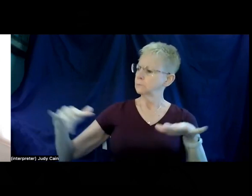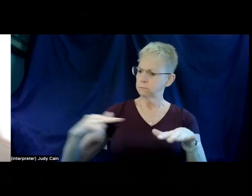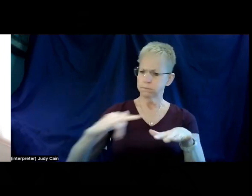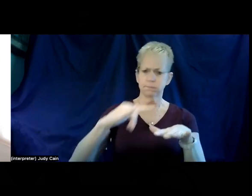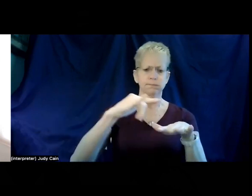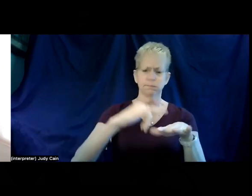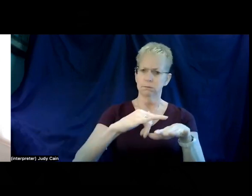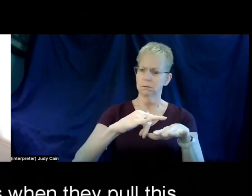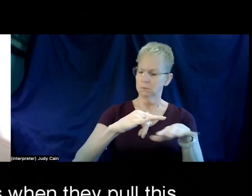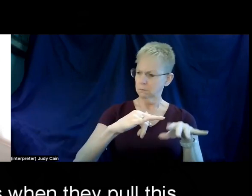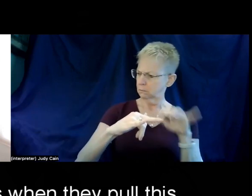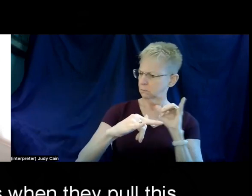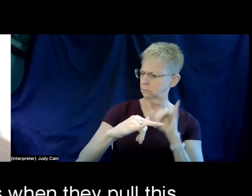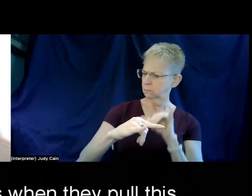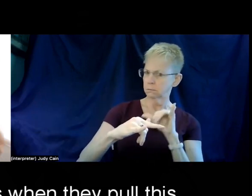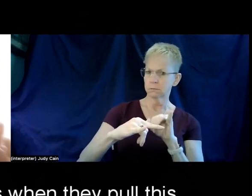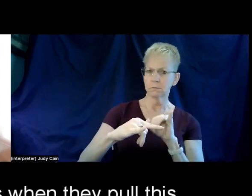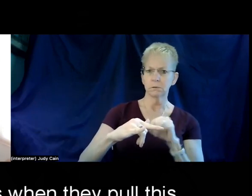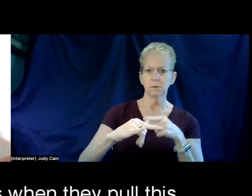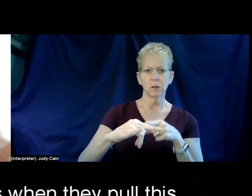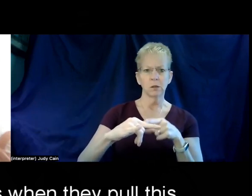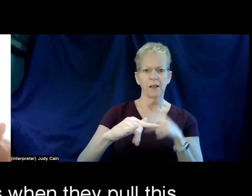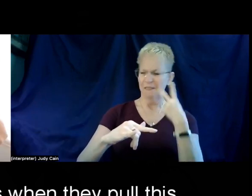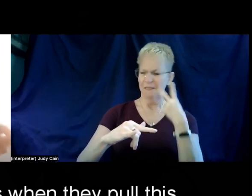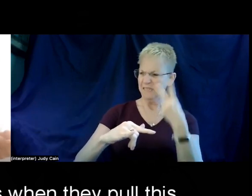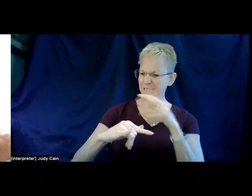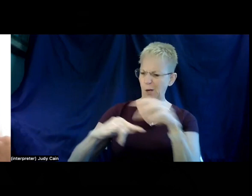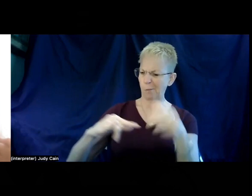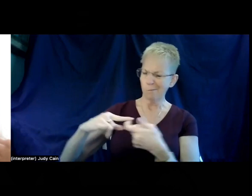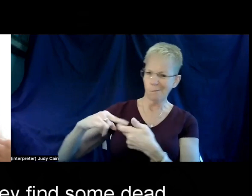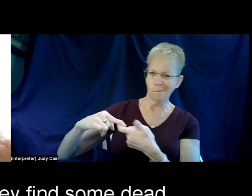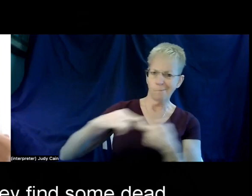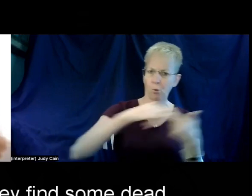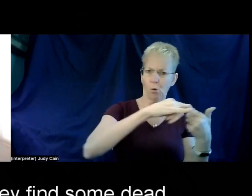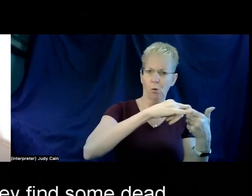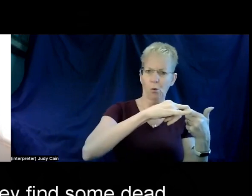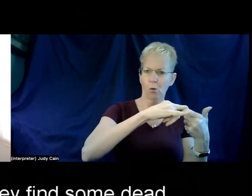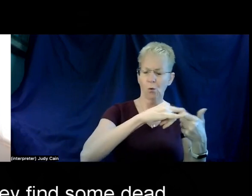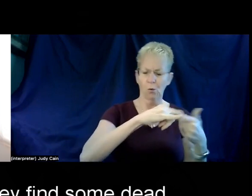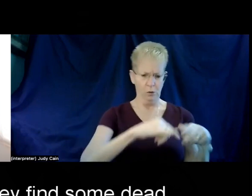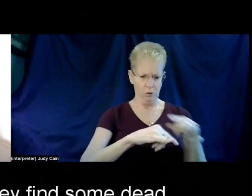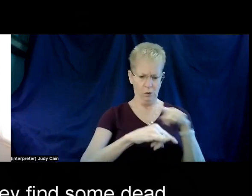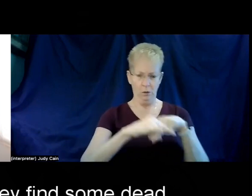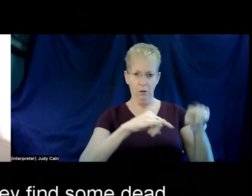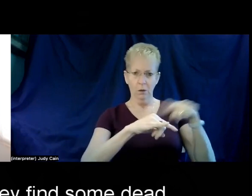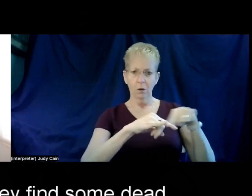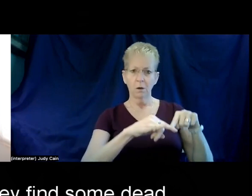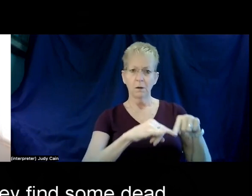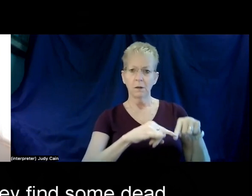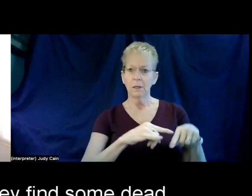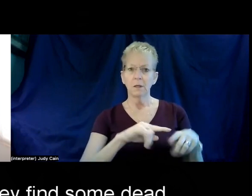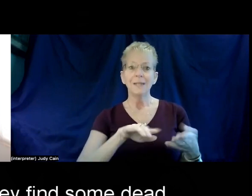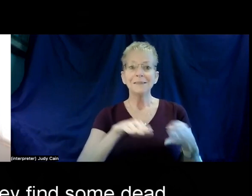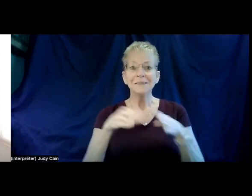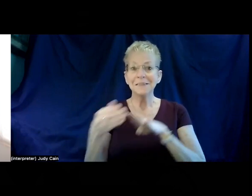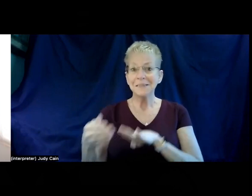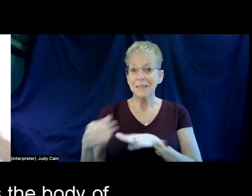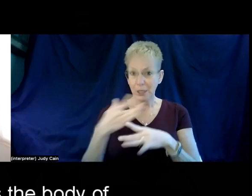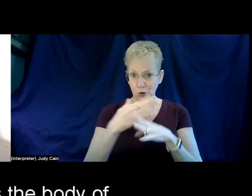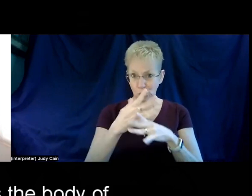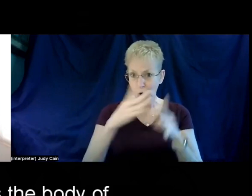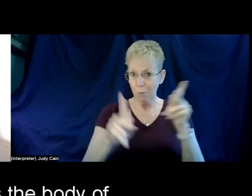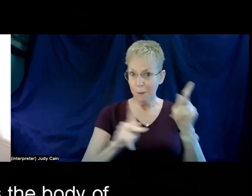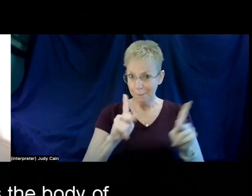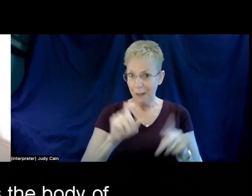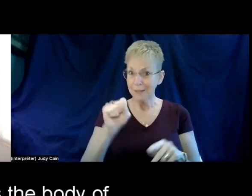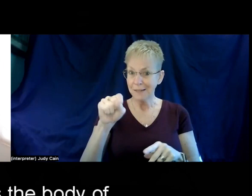peaceful bit of leave. But what happens when they pull this thing out of the water is not only do they find some dead German crewmen inside, but